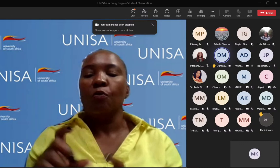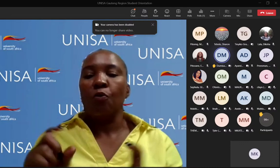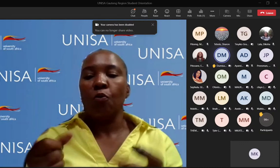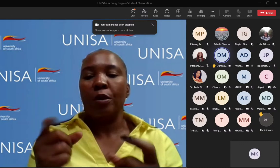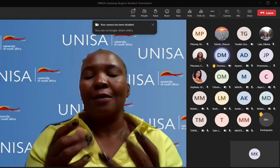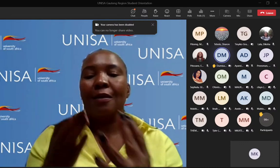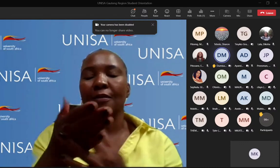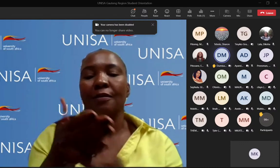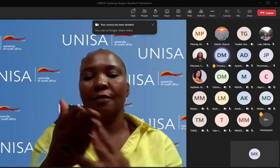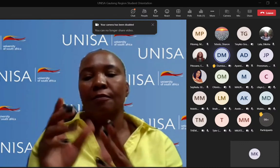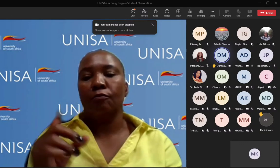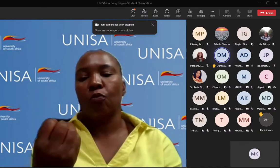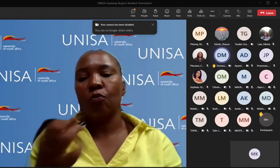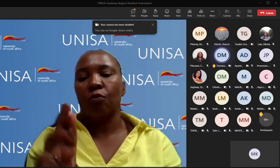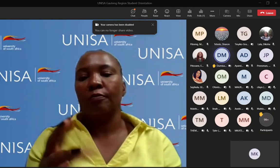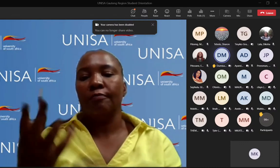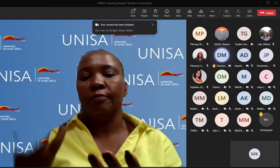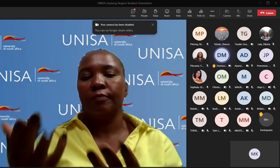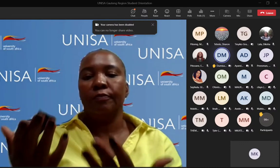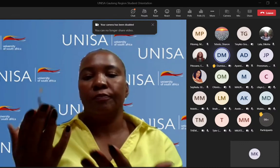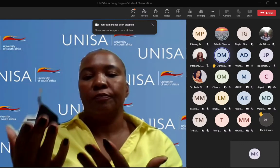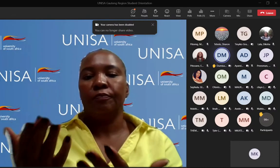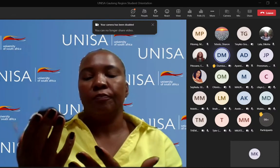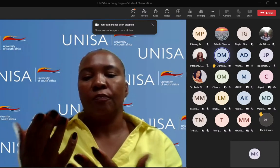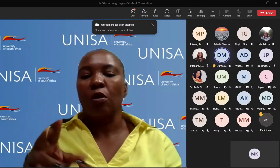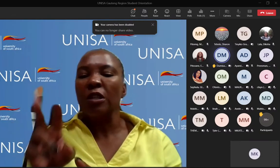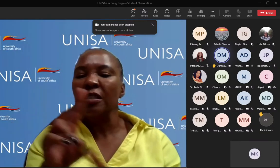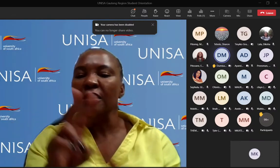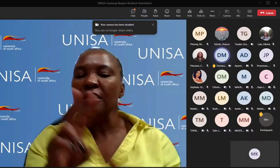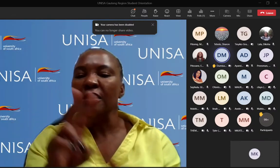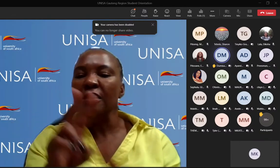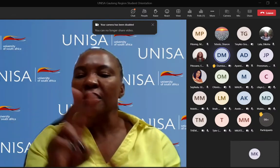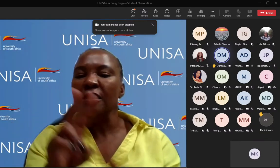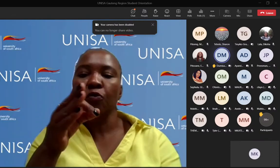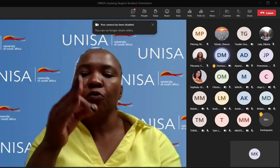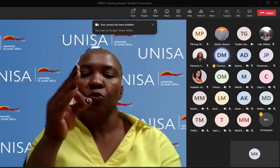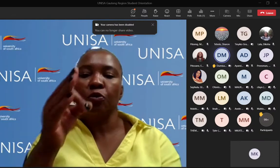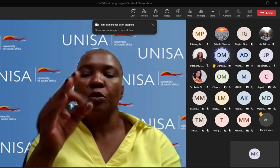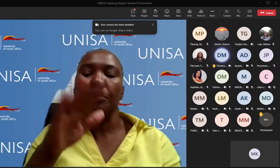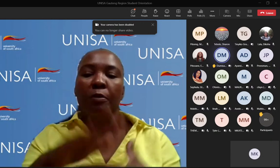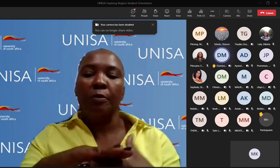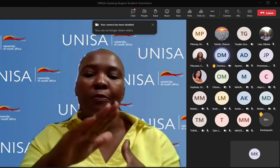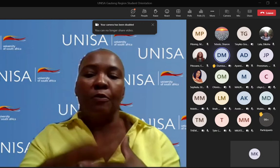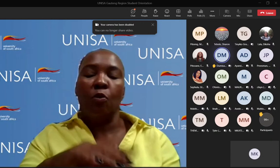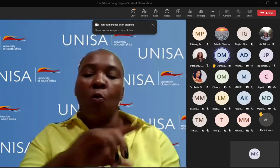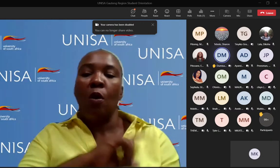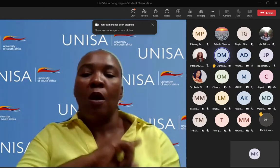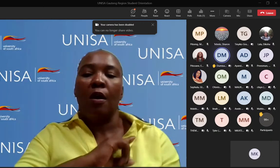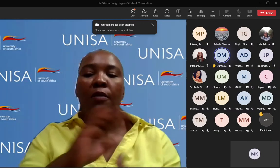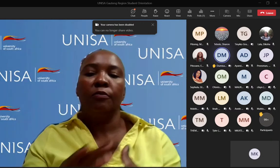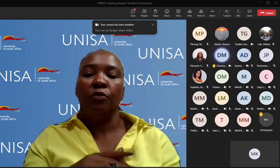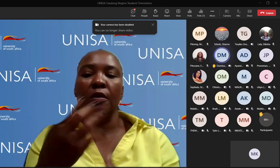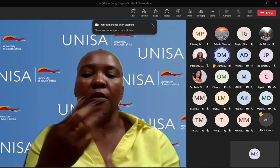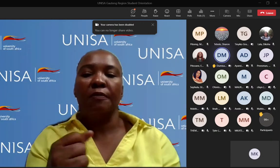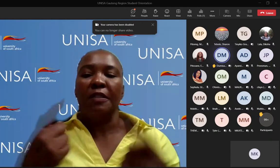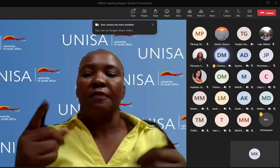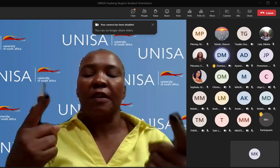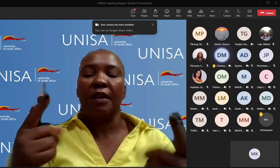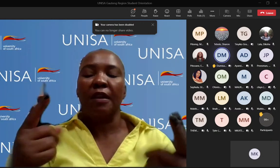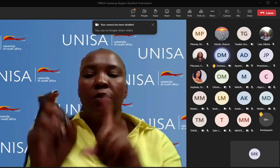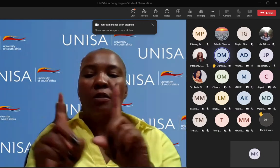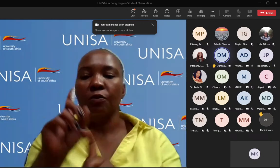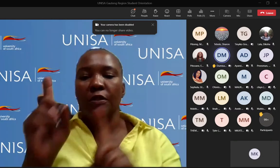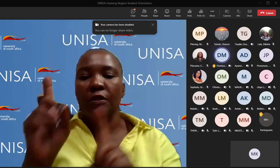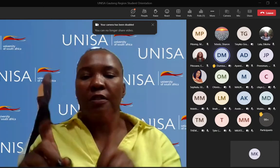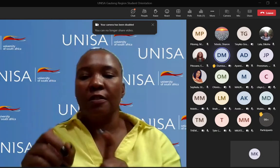quick um um uh checkup as for future purposes because now I'm having different questions for